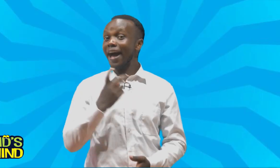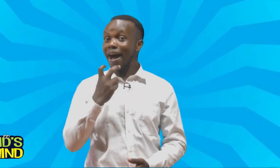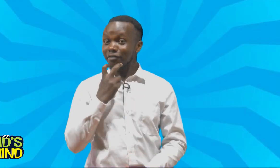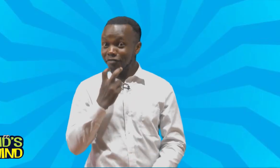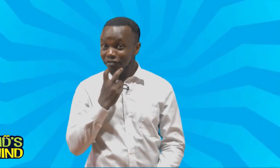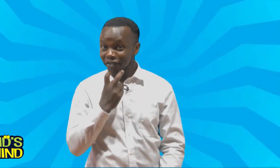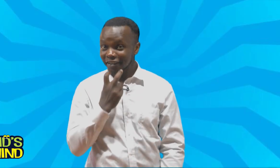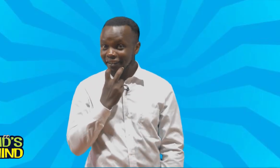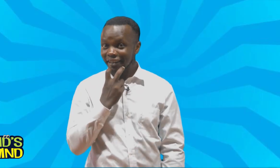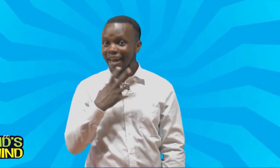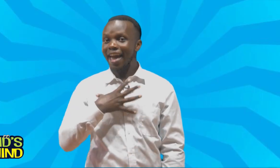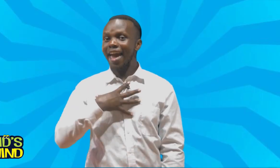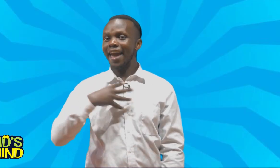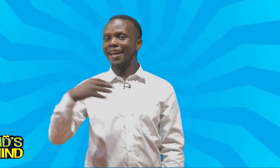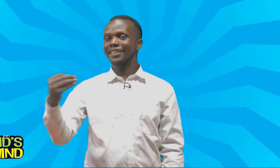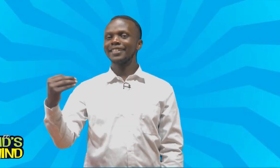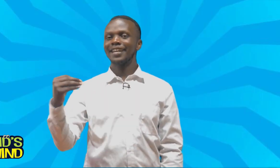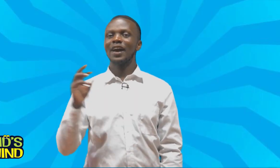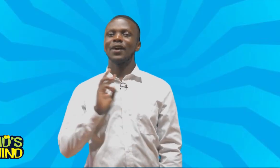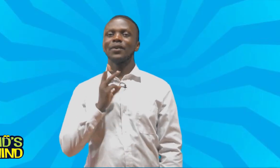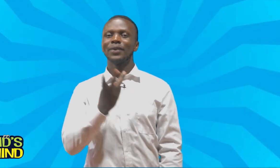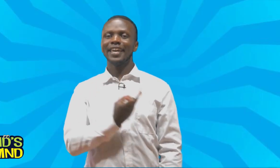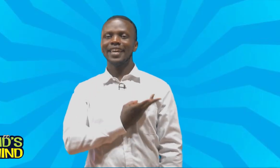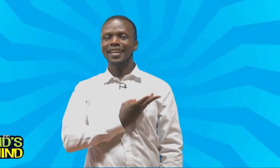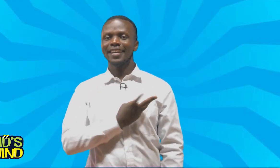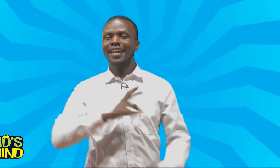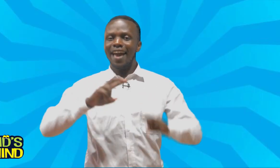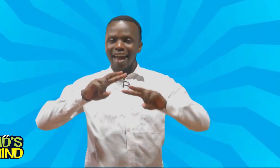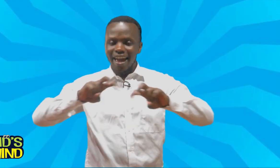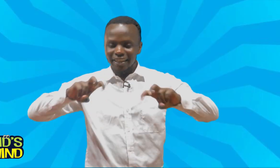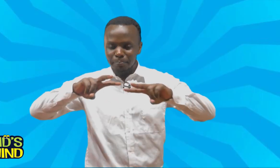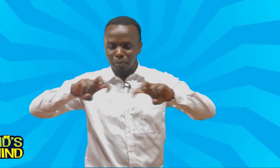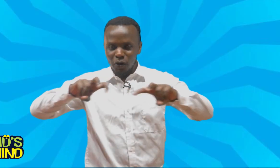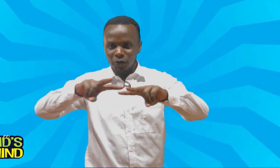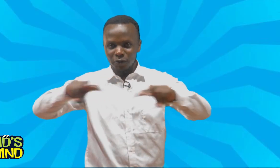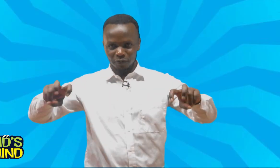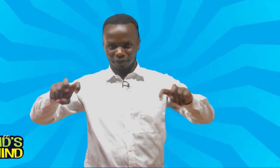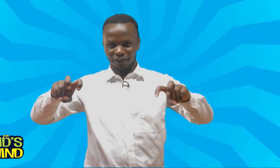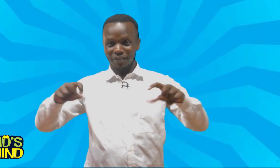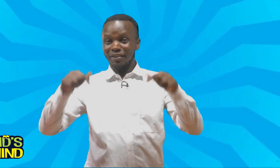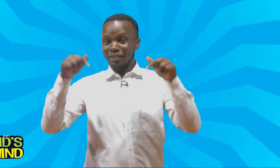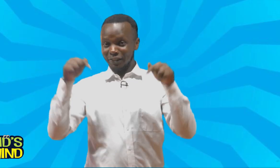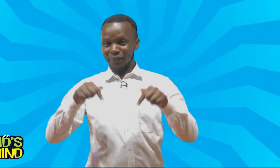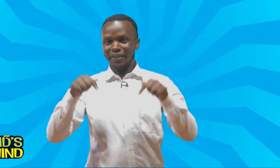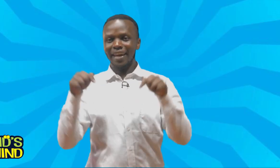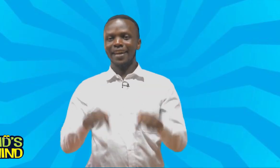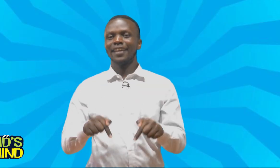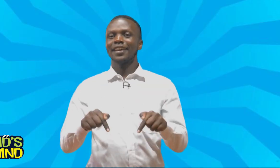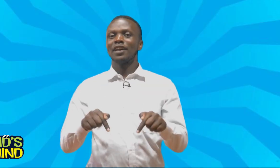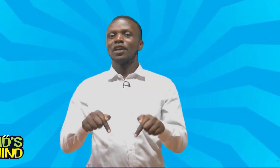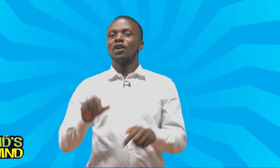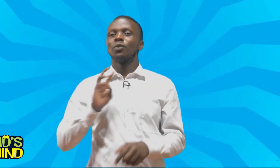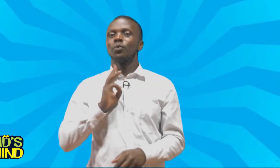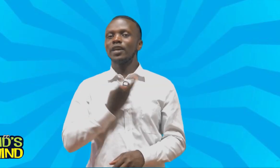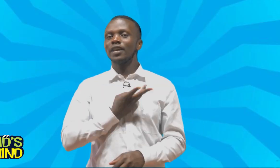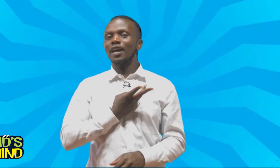laugh, and we explore. Today, we